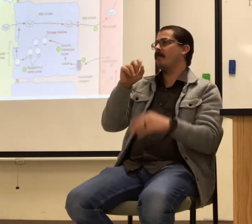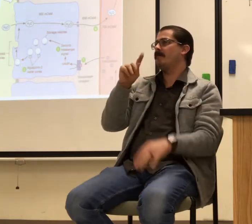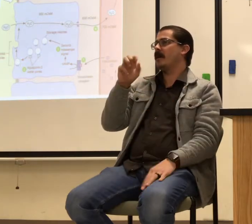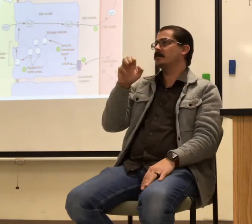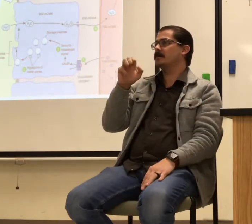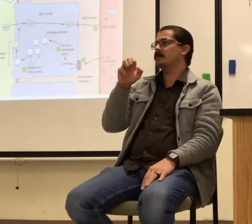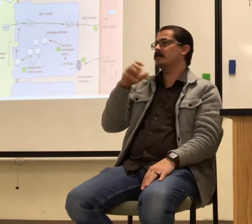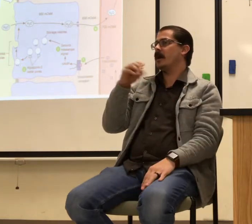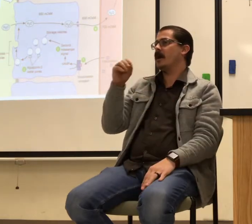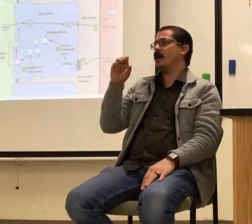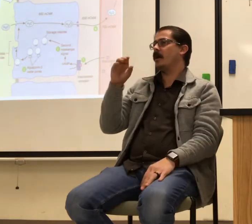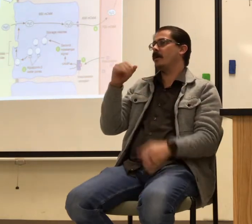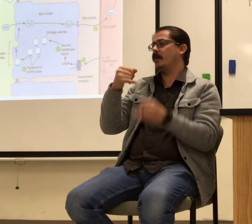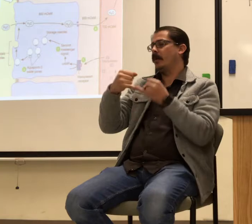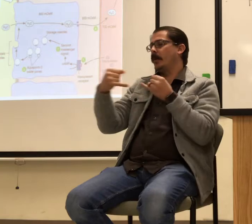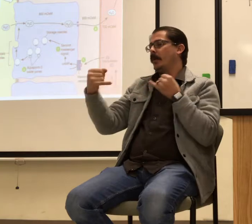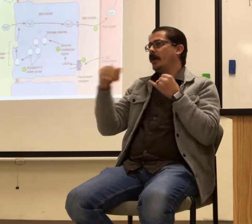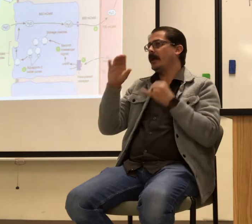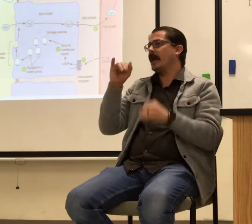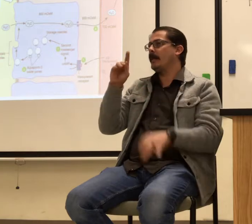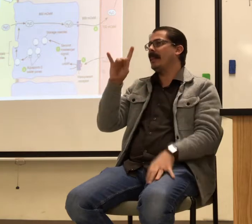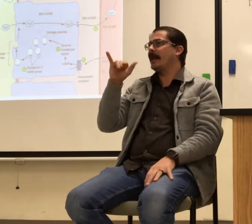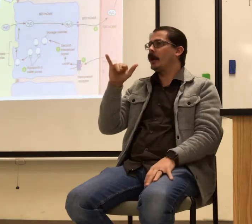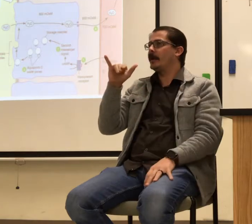a capillary blood vessel.